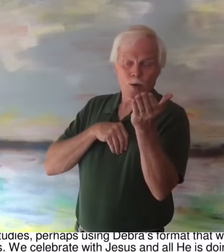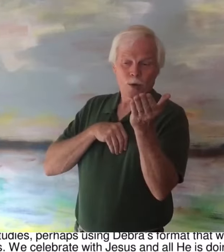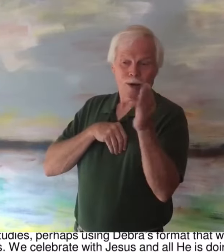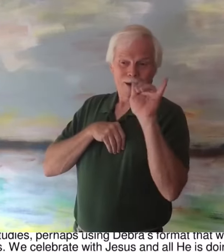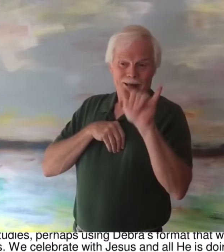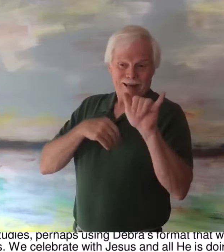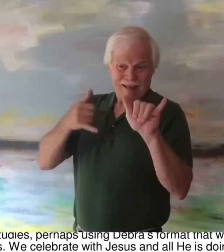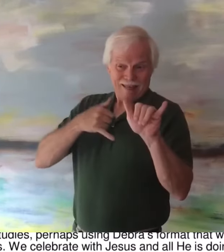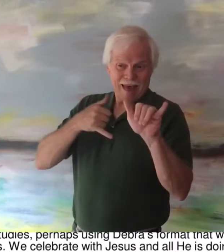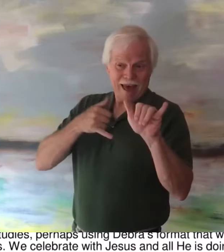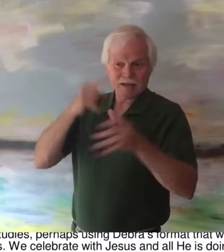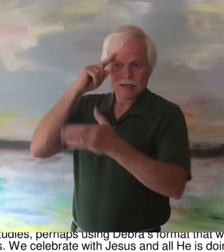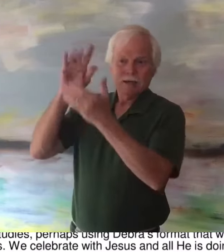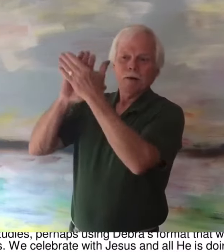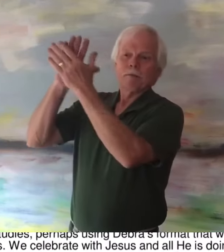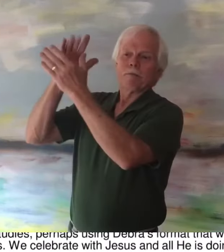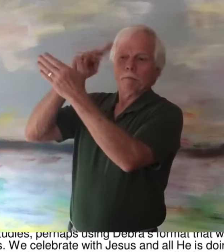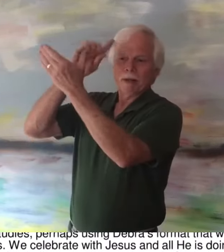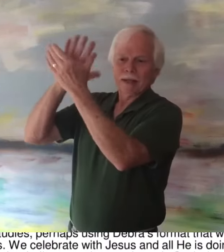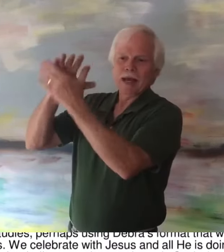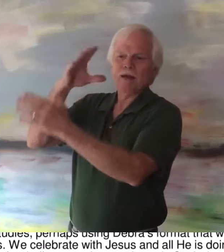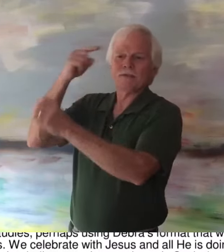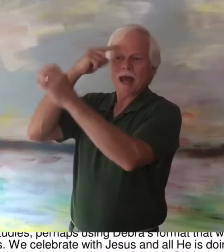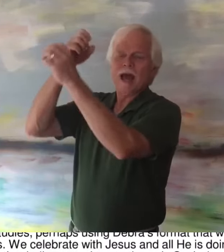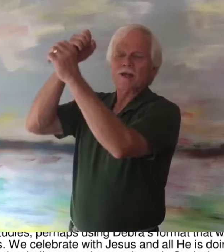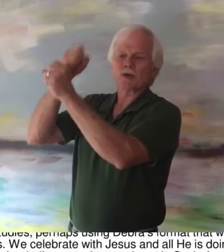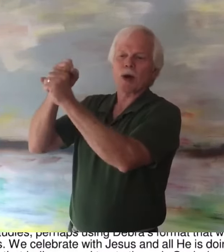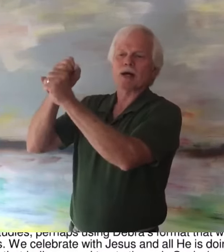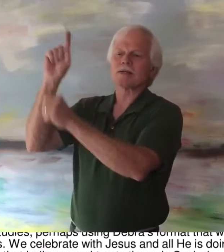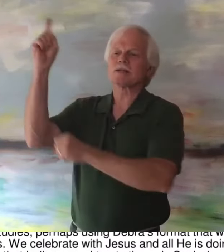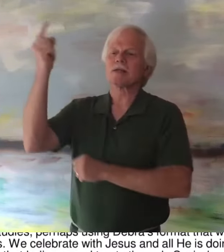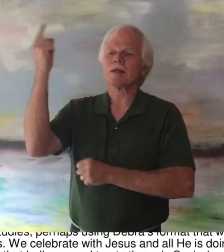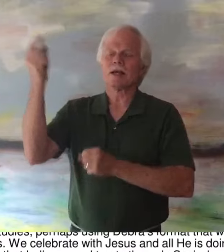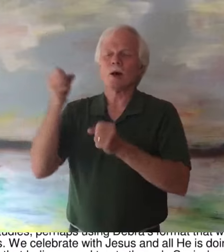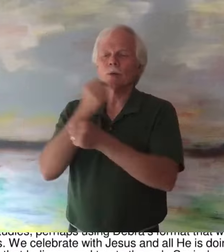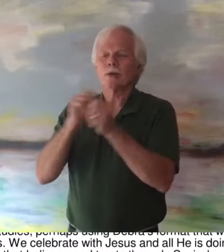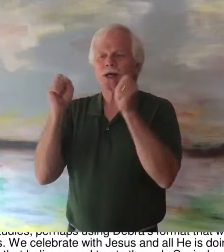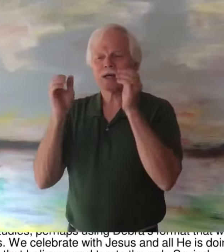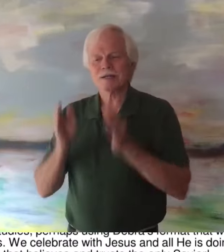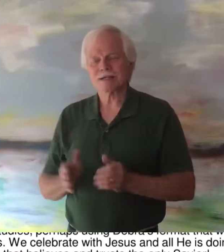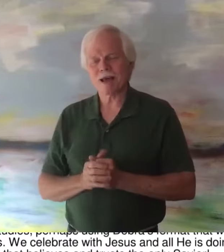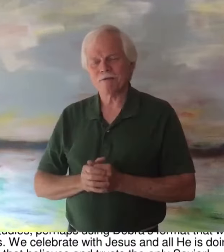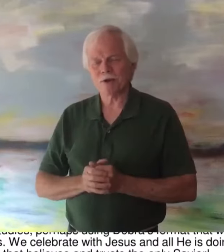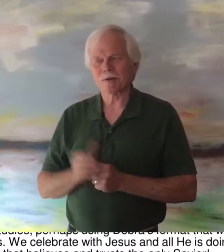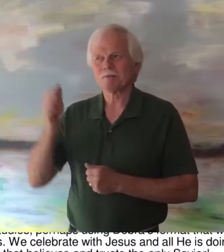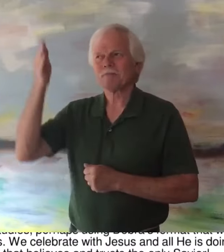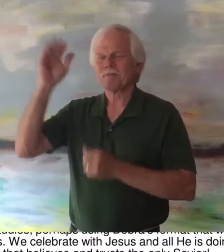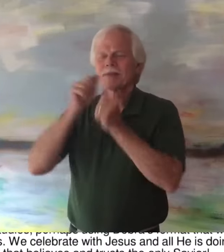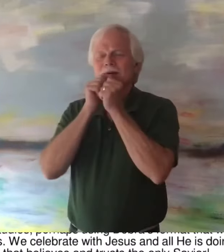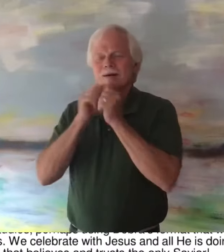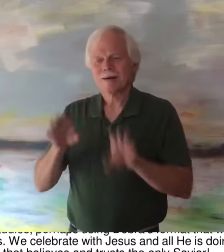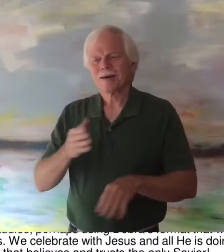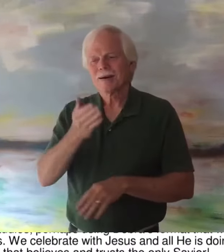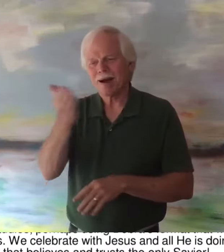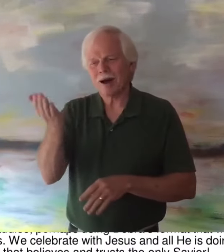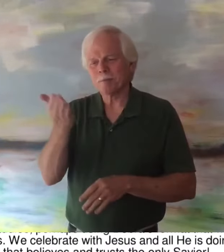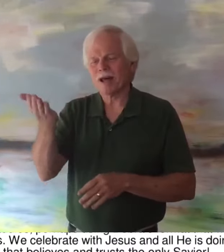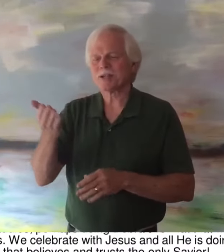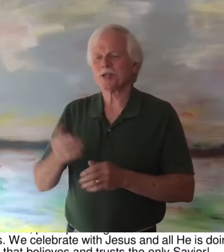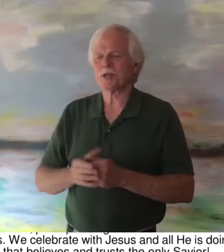that believes and trusts the only Savior. God bless you. you.